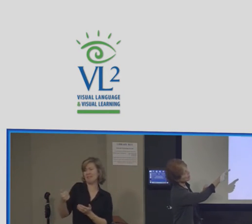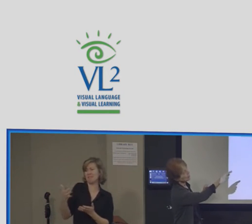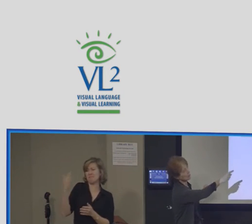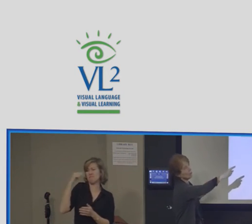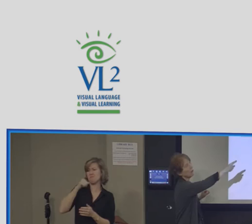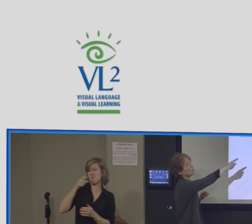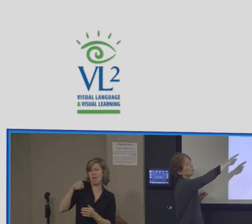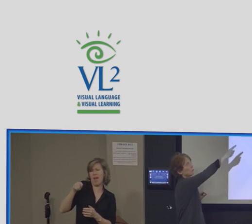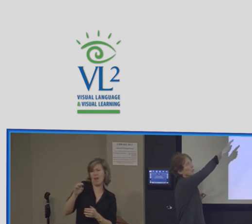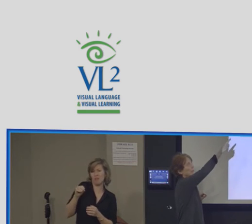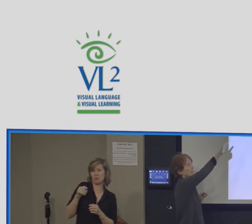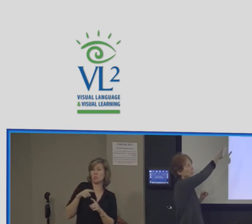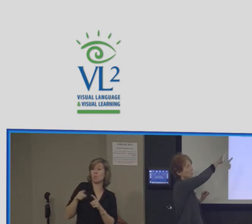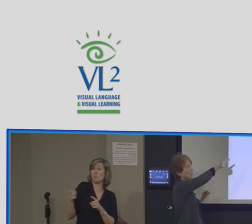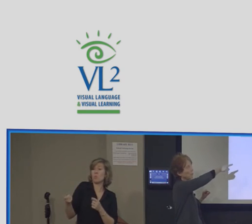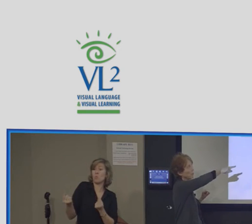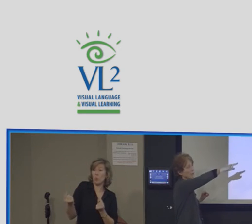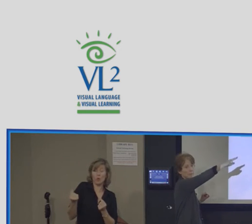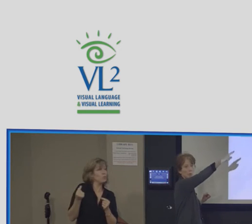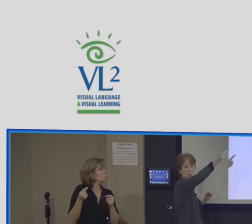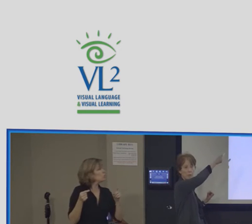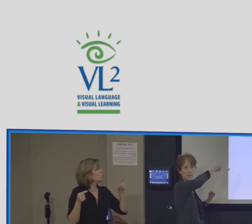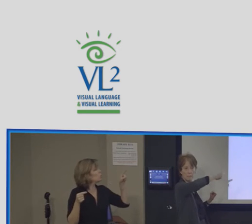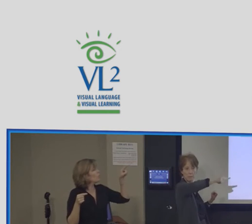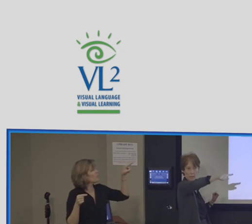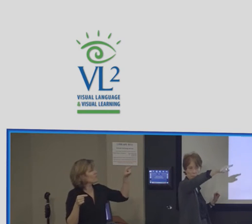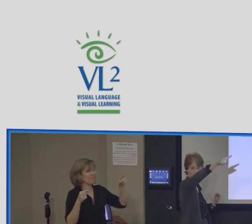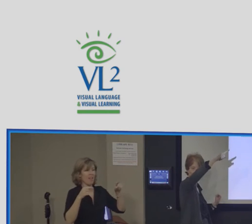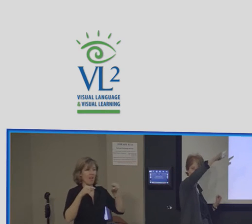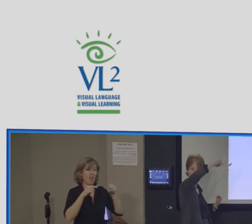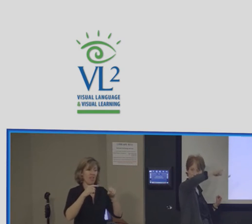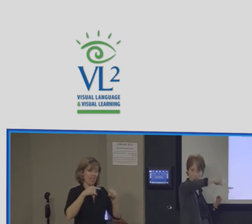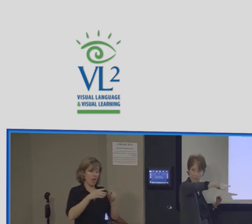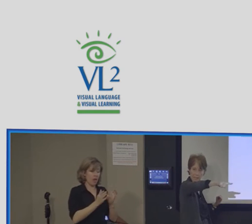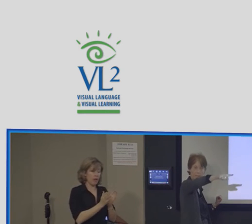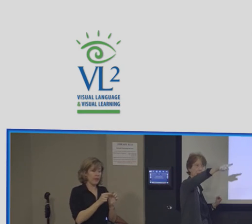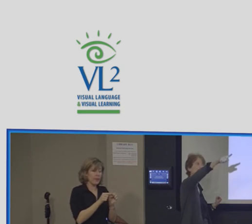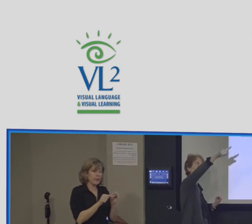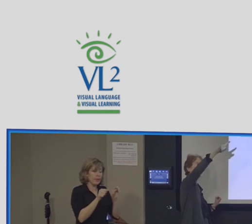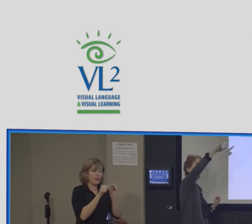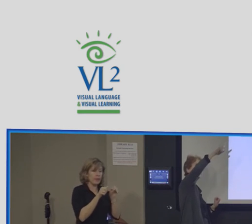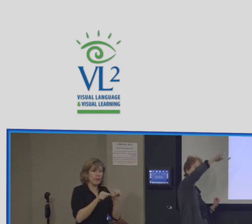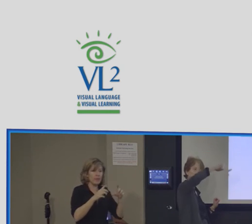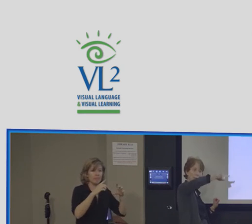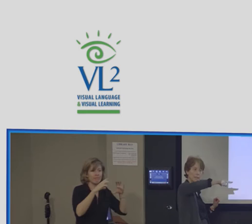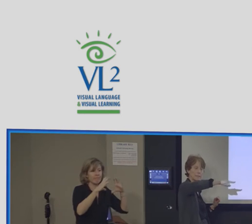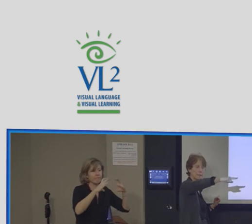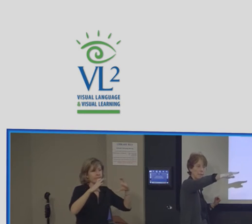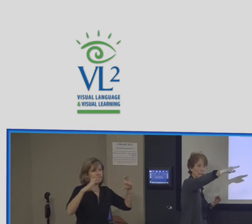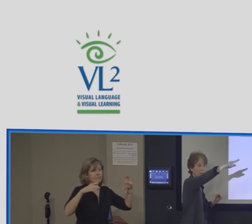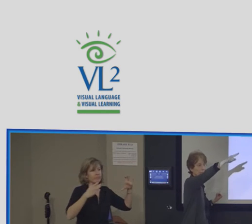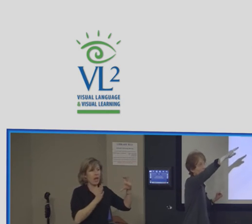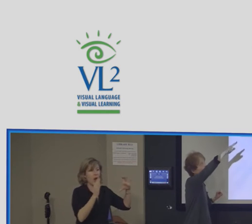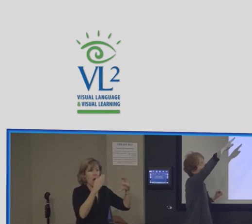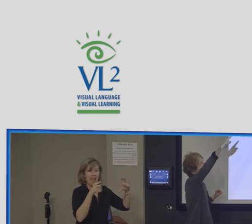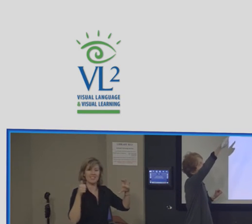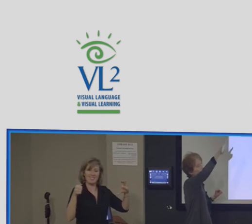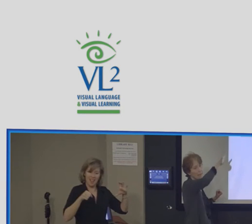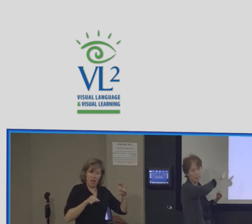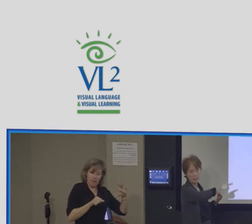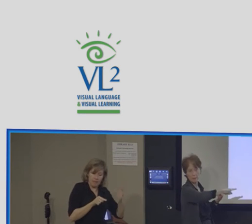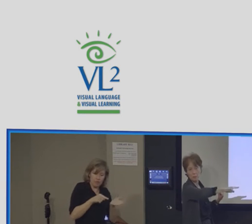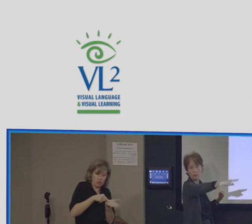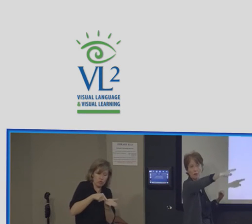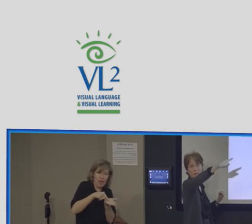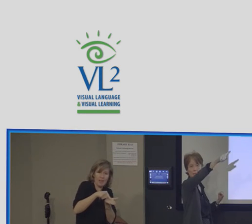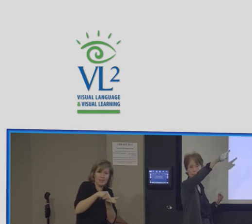just take the contour lines and to point at them and trace around them, to emphasize the line is the line is the line is the